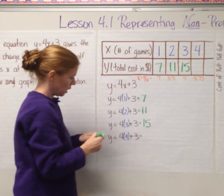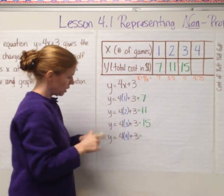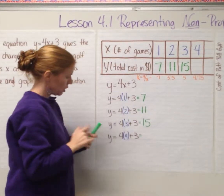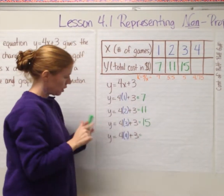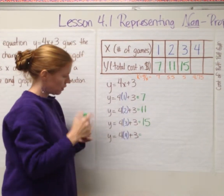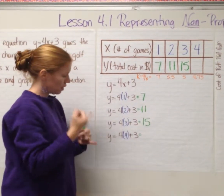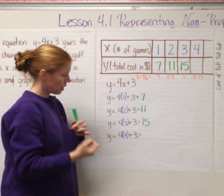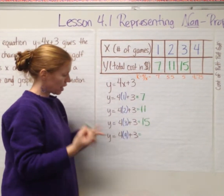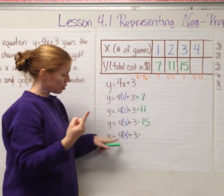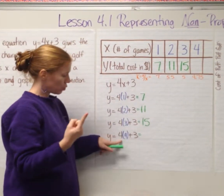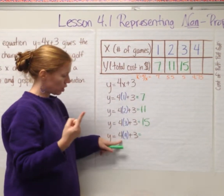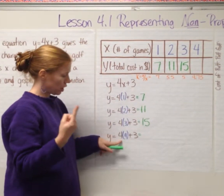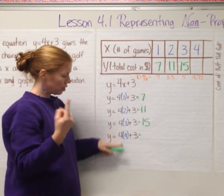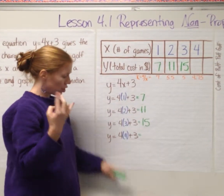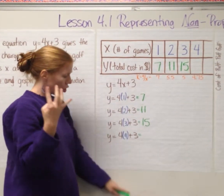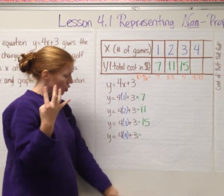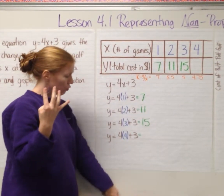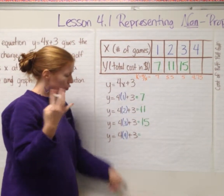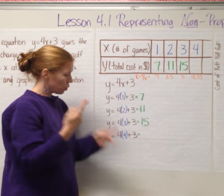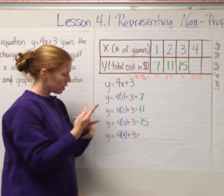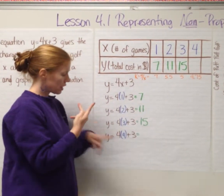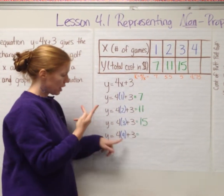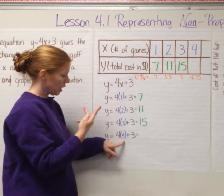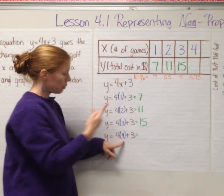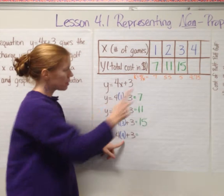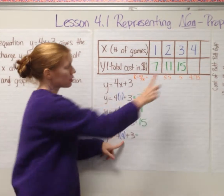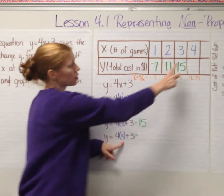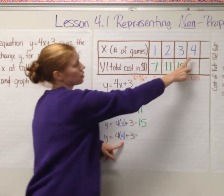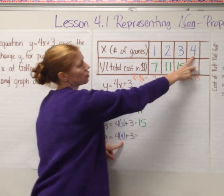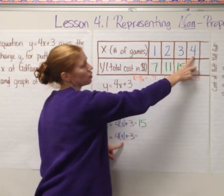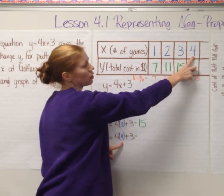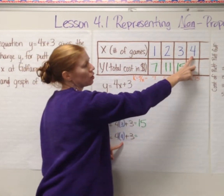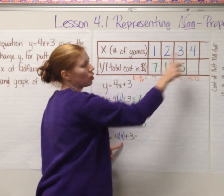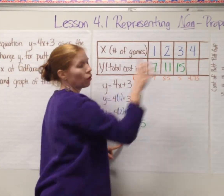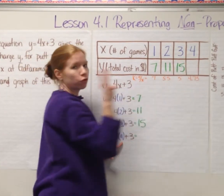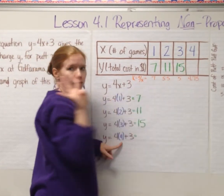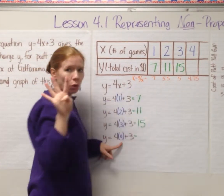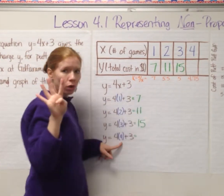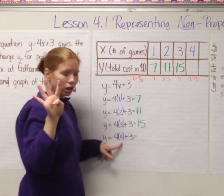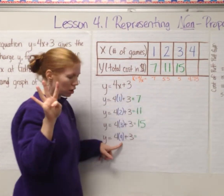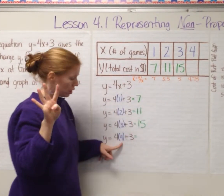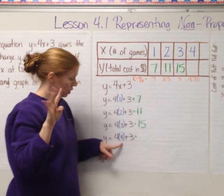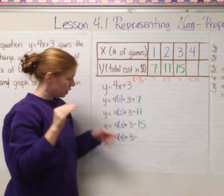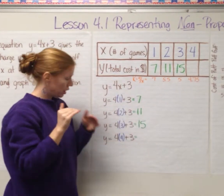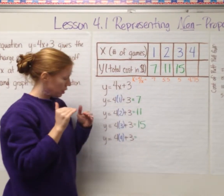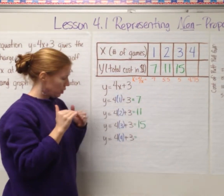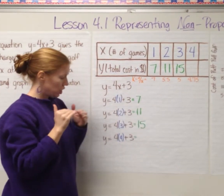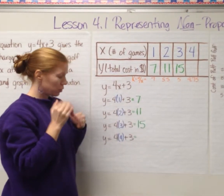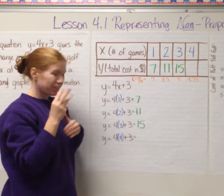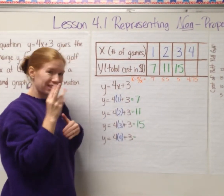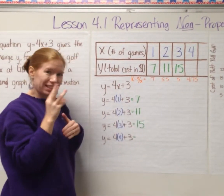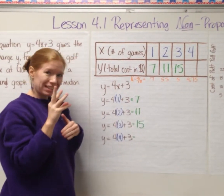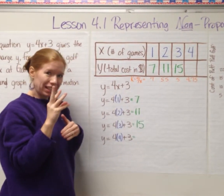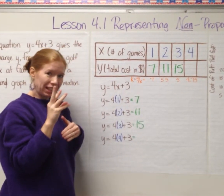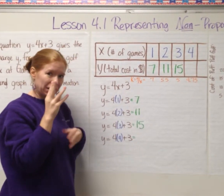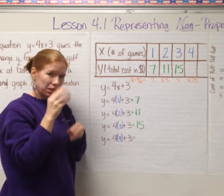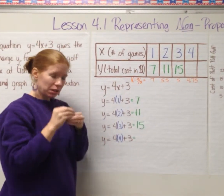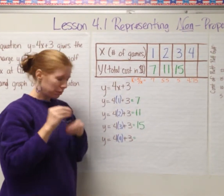Okay, and then last one, 4 times 4, which equals 16,